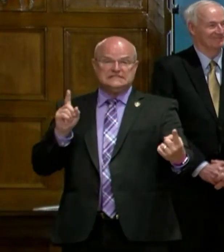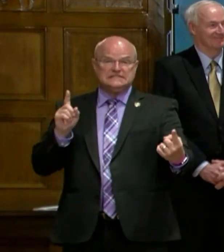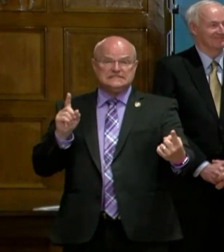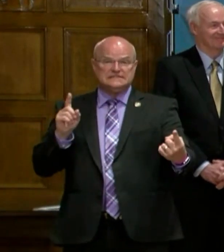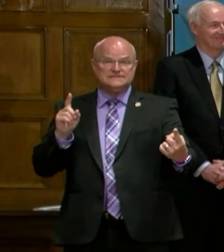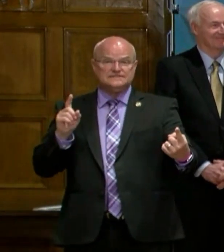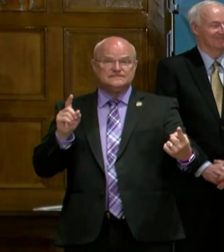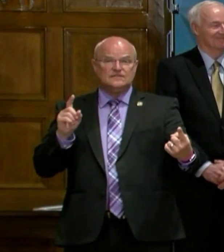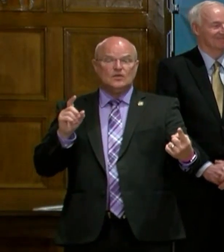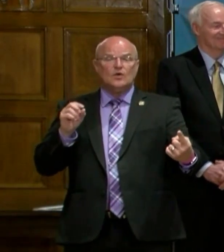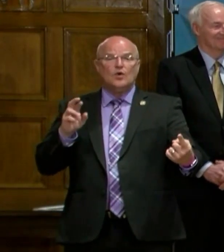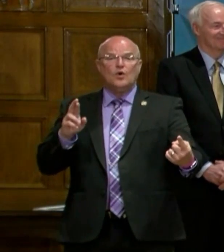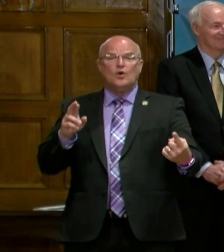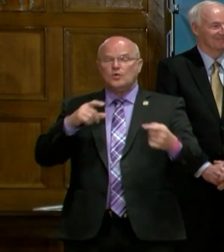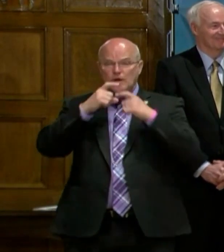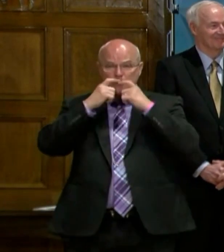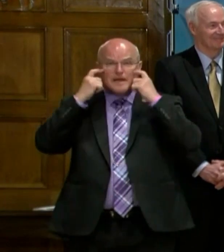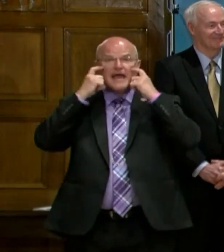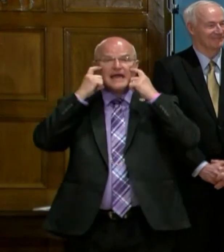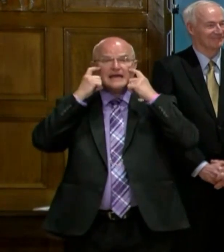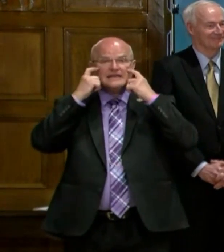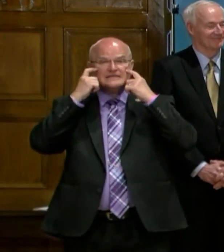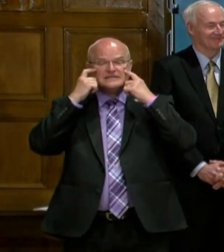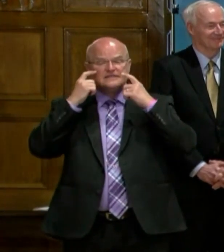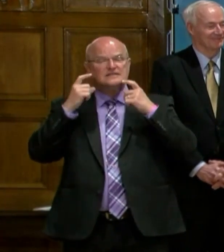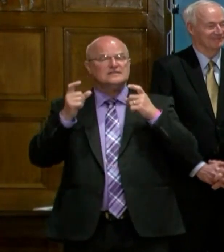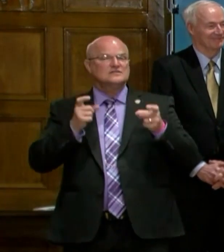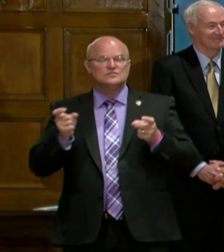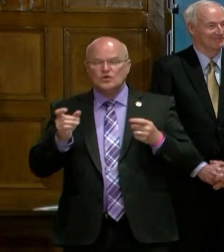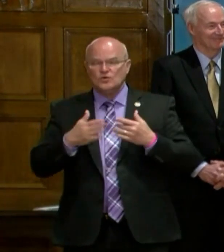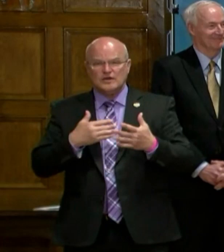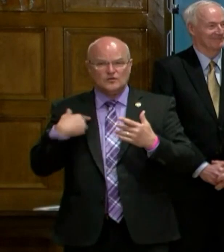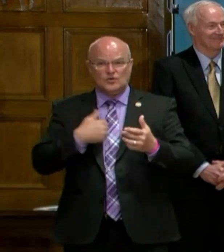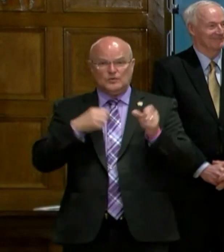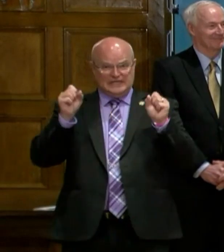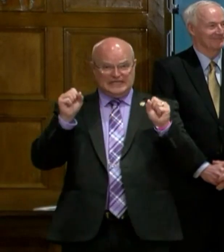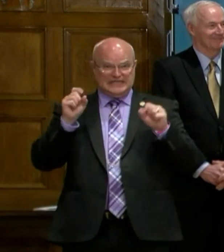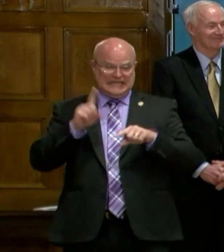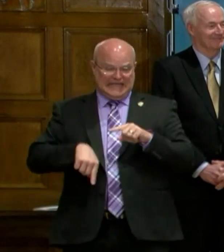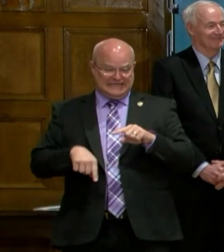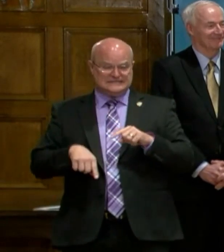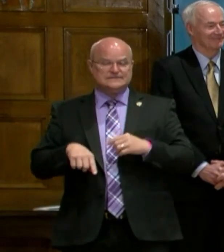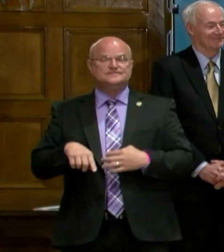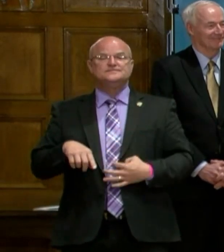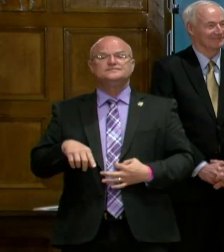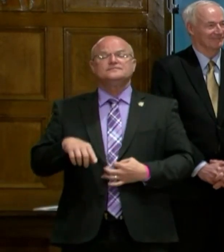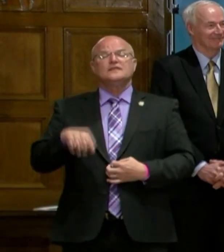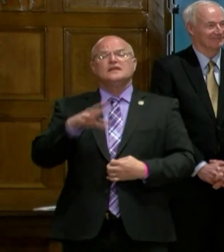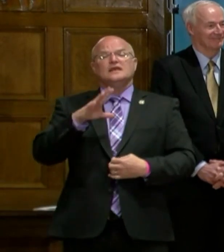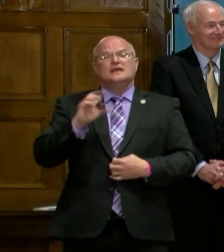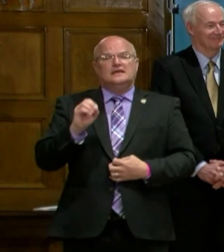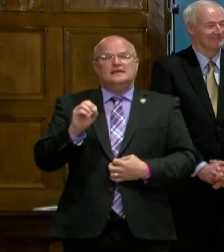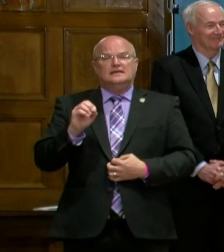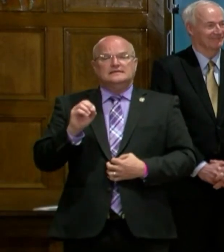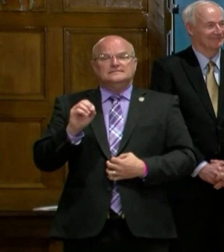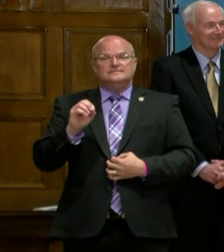distance or wear masks, source control when we can't.